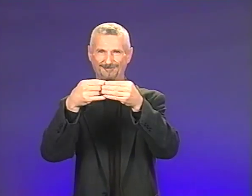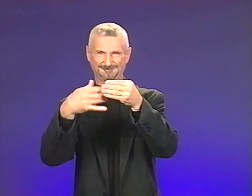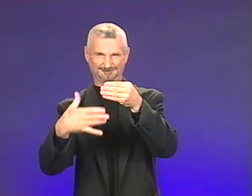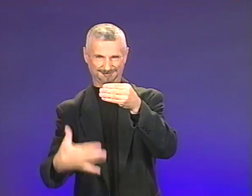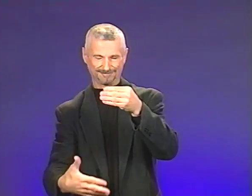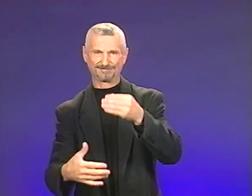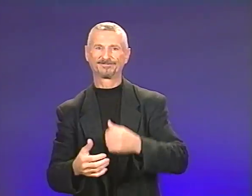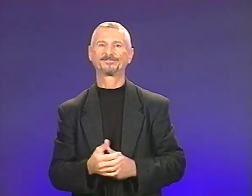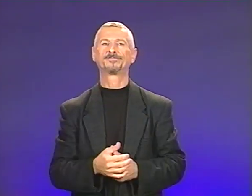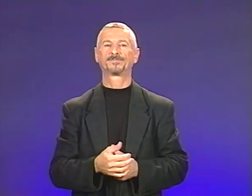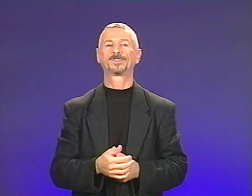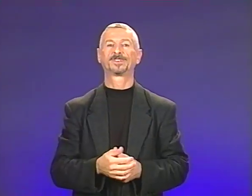look at some of them.